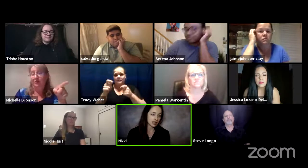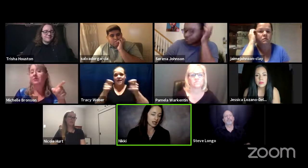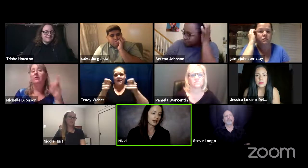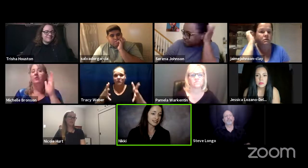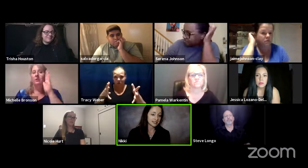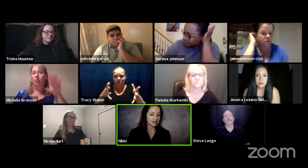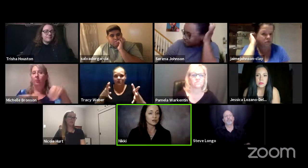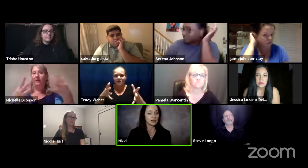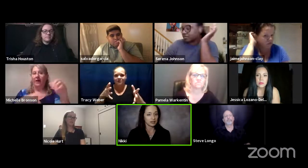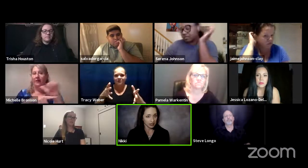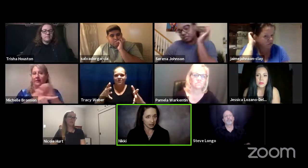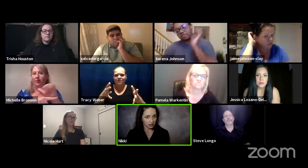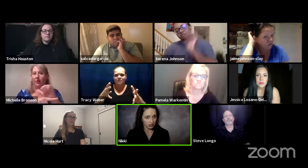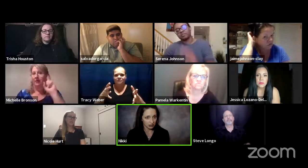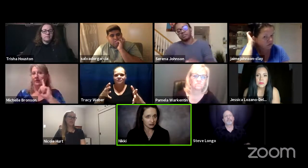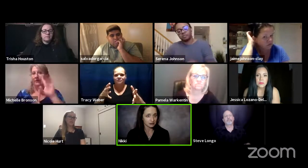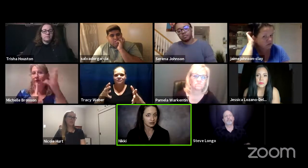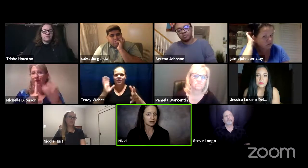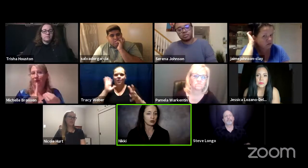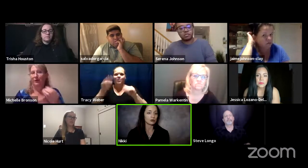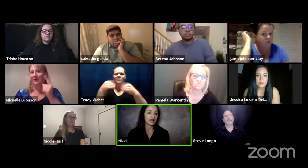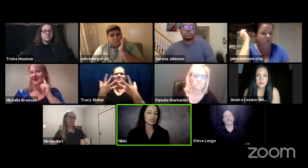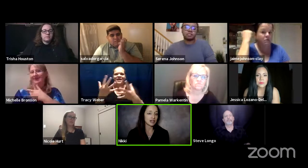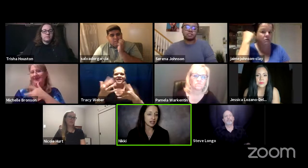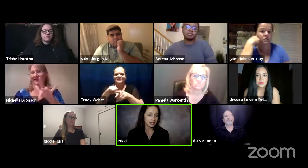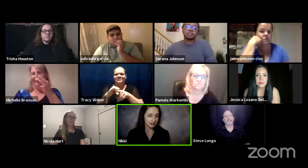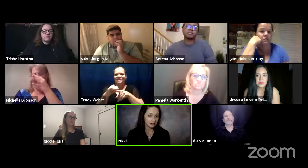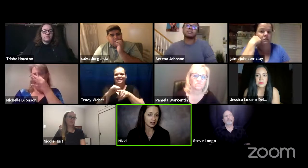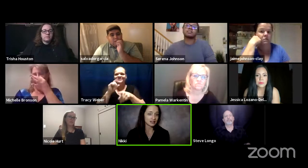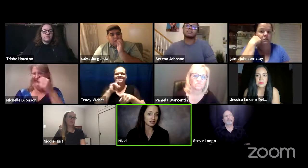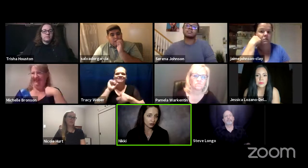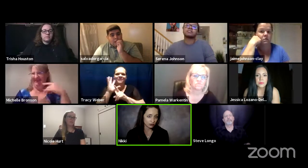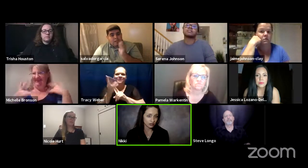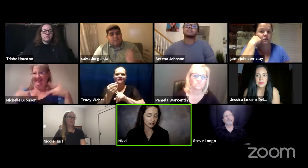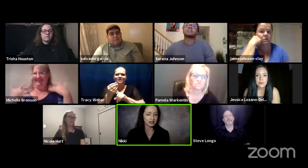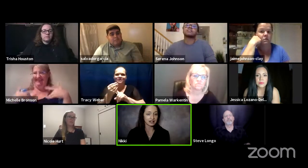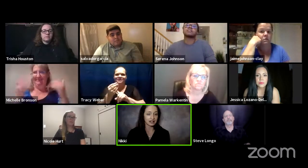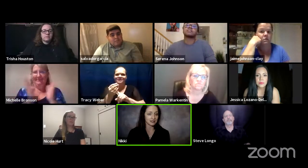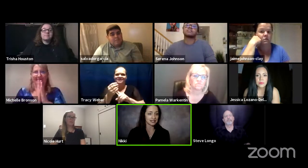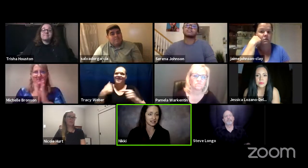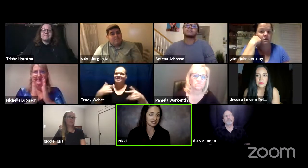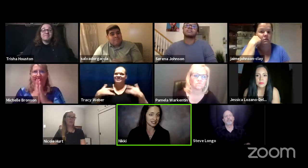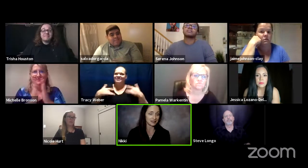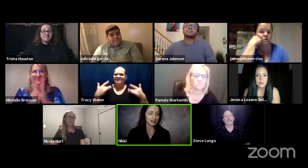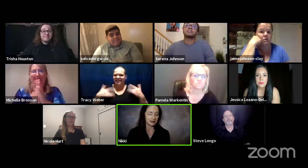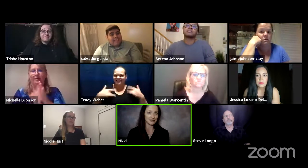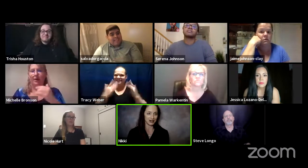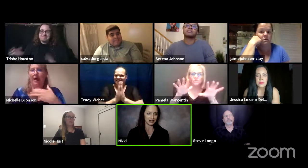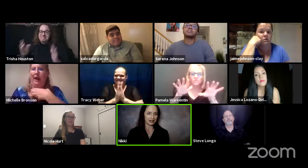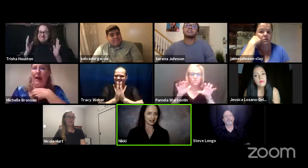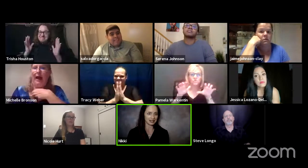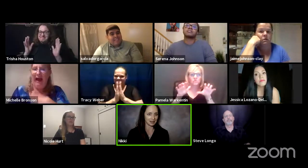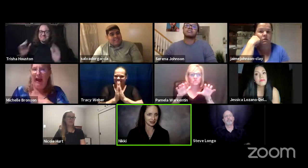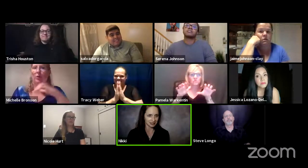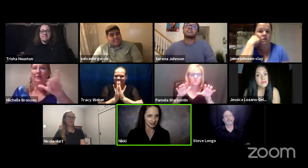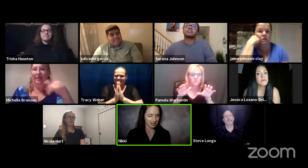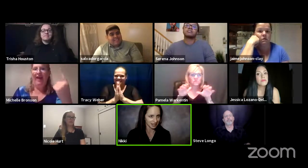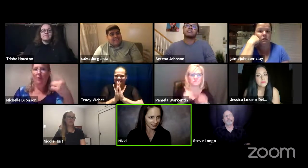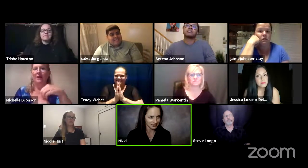and got us connected with their manager, who will provide training on deaf culture and deaf sensitivity. I'm very excited about this, I have to